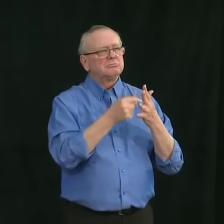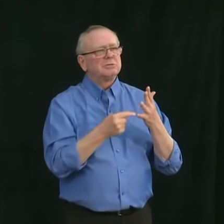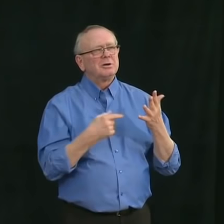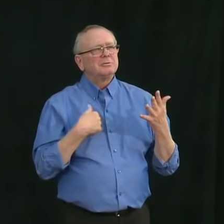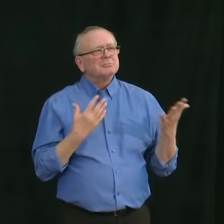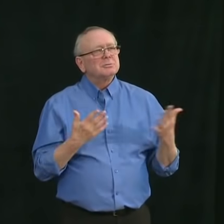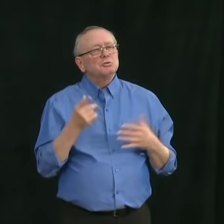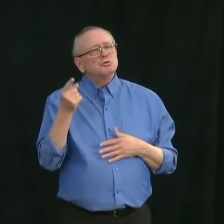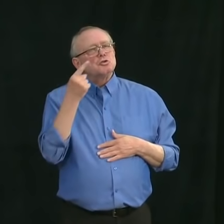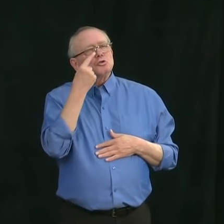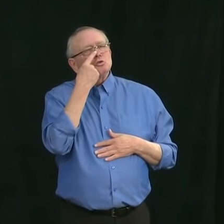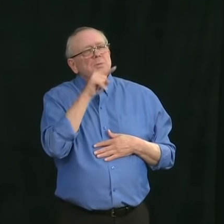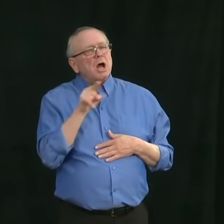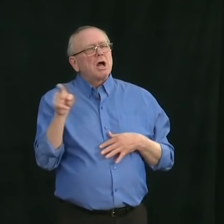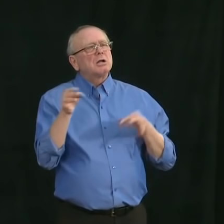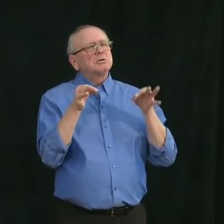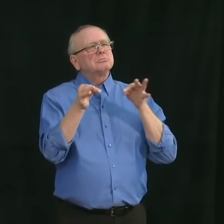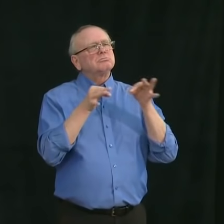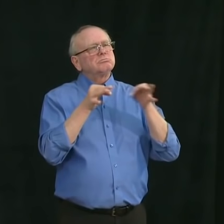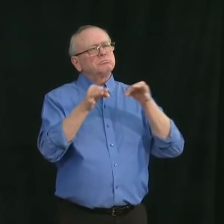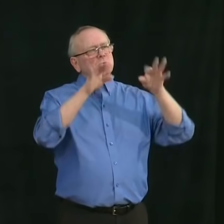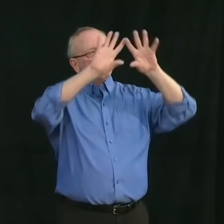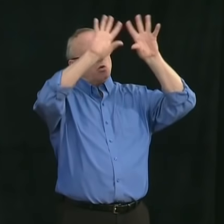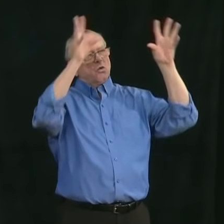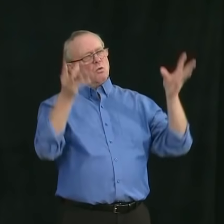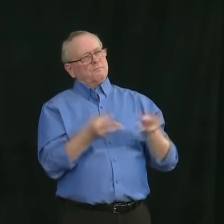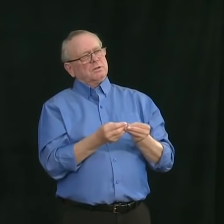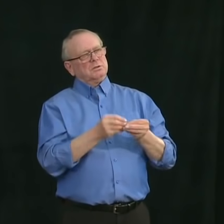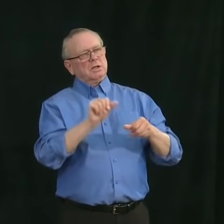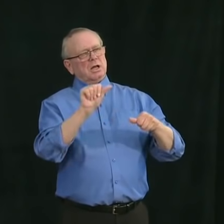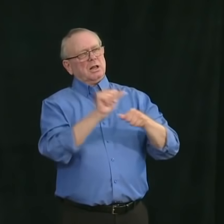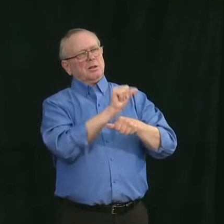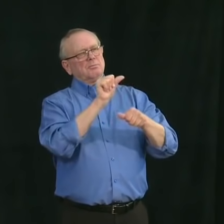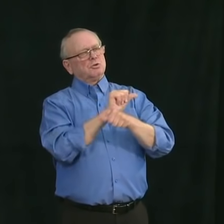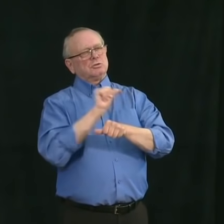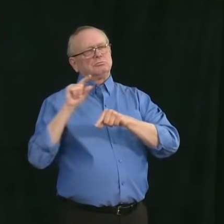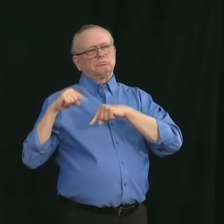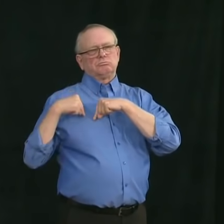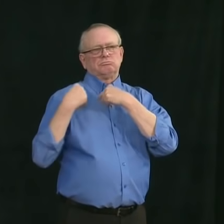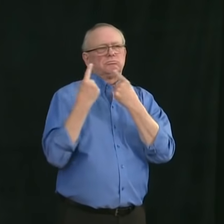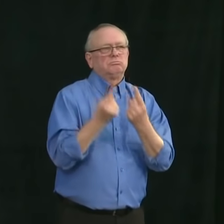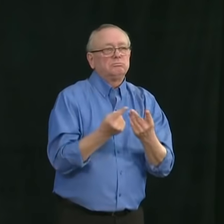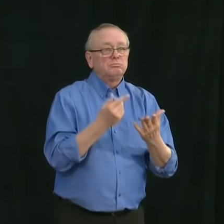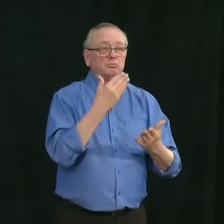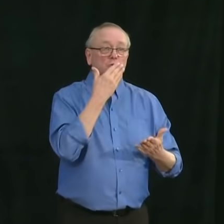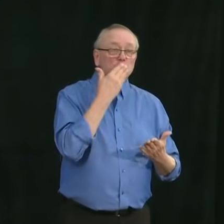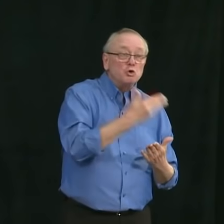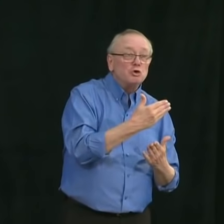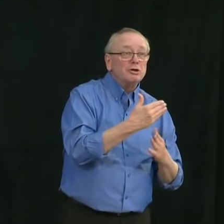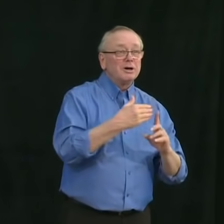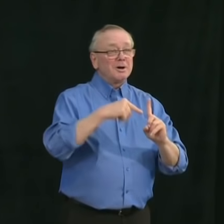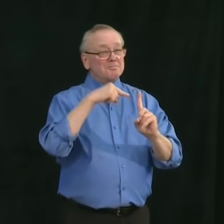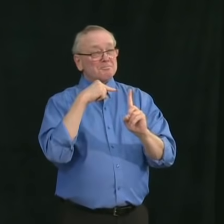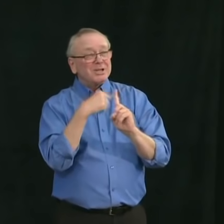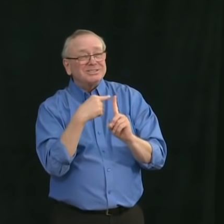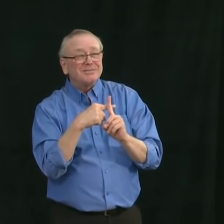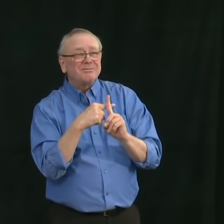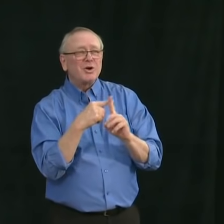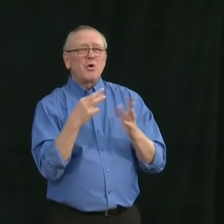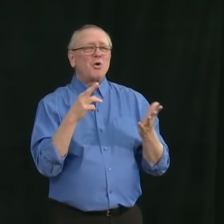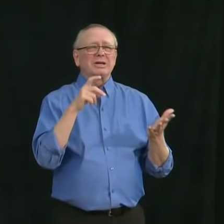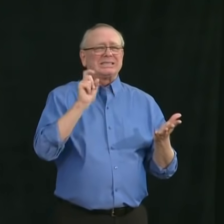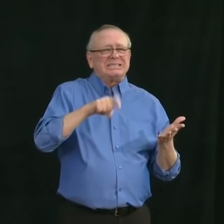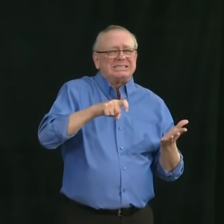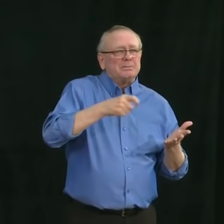about the situation of Alberta in the whole. How are we doing? How are we doing compared to how we could have been doing? Thank you. That's a